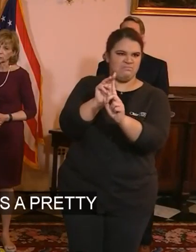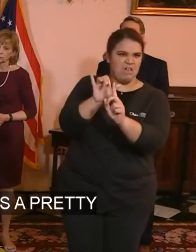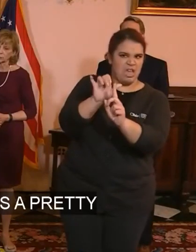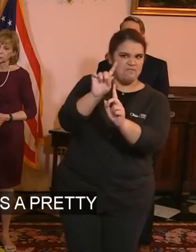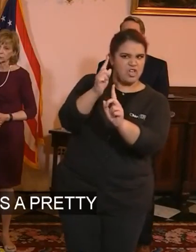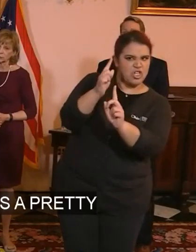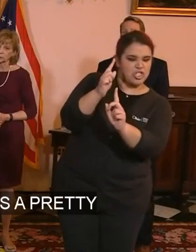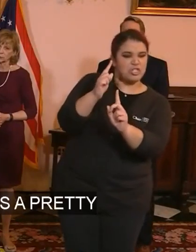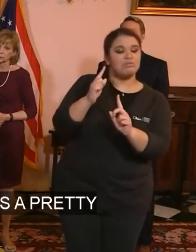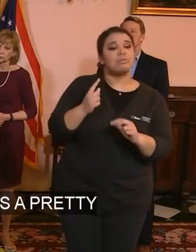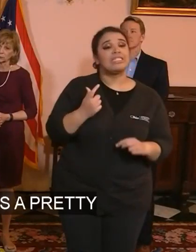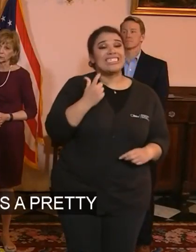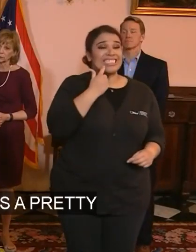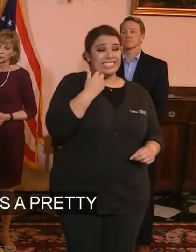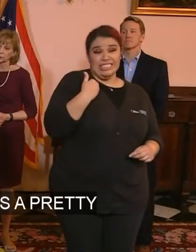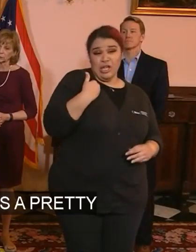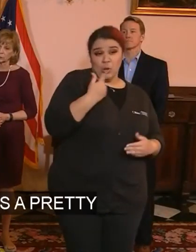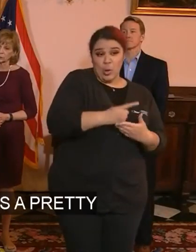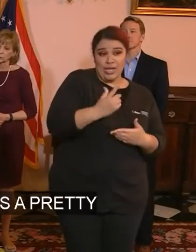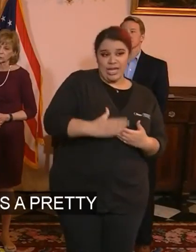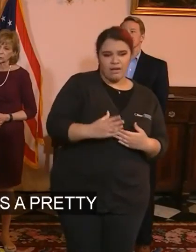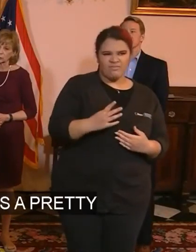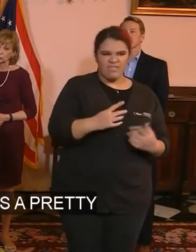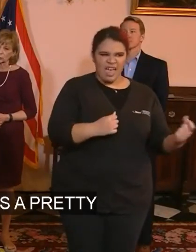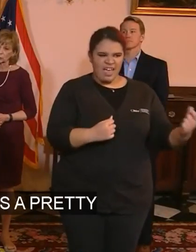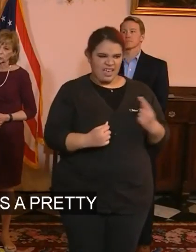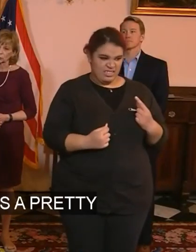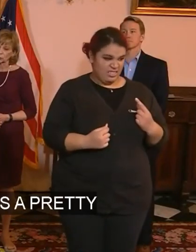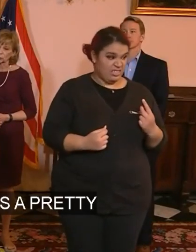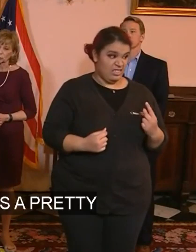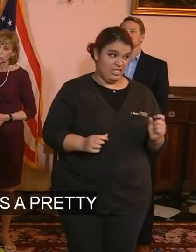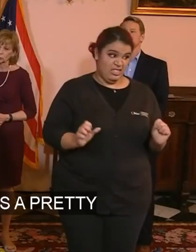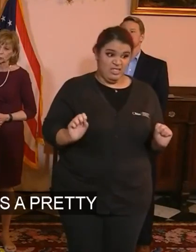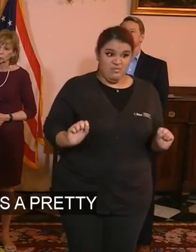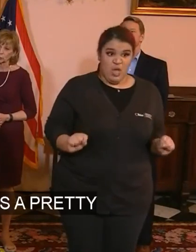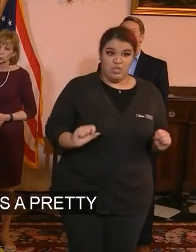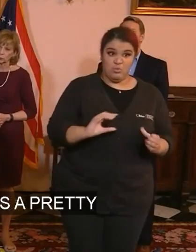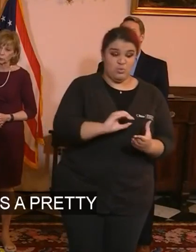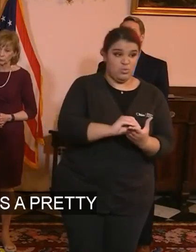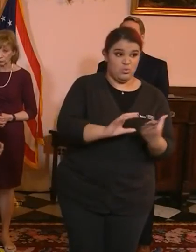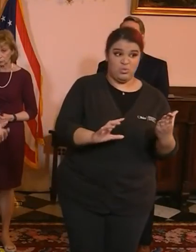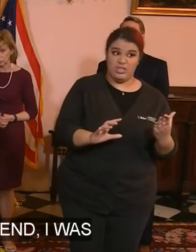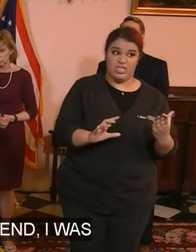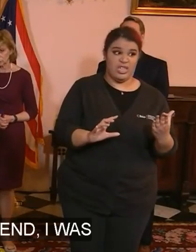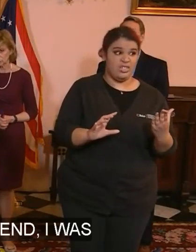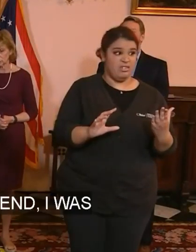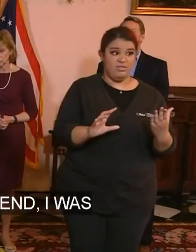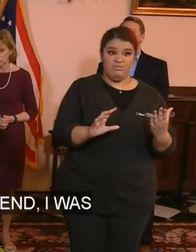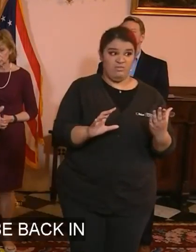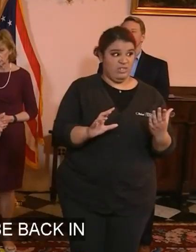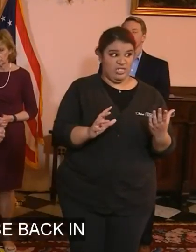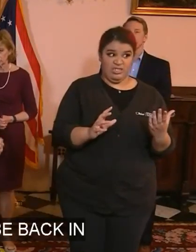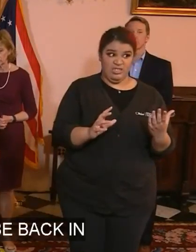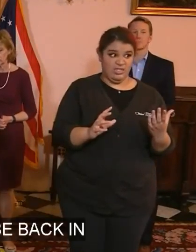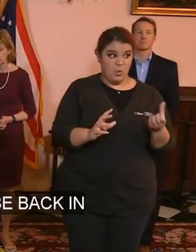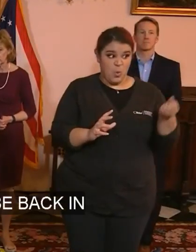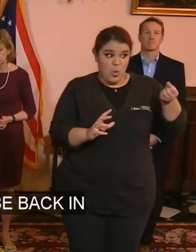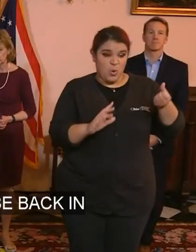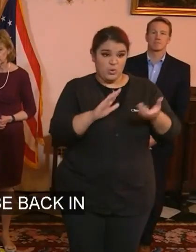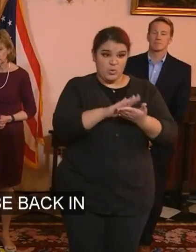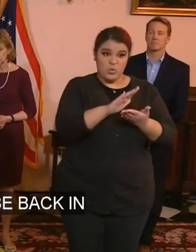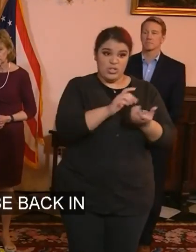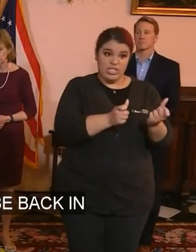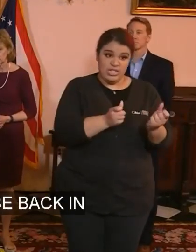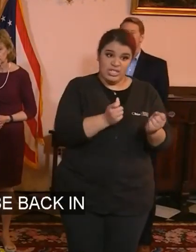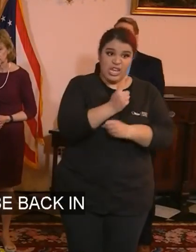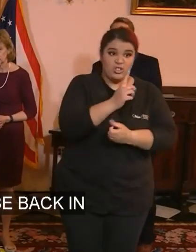possible that kids will not be back in school this school year? And the answer, actually in the buildings, and the